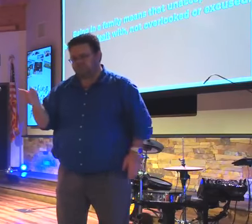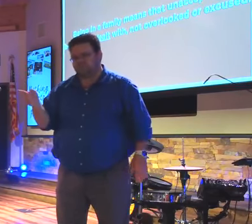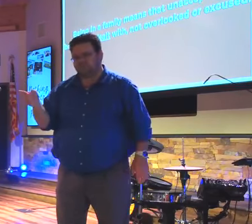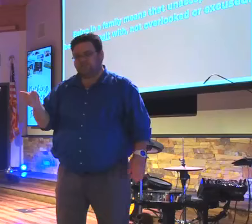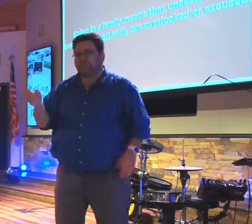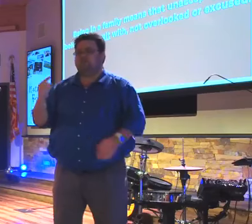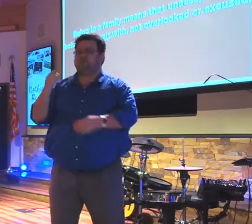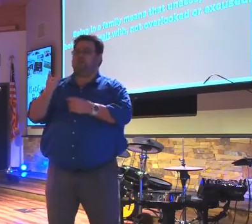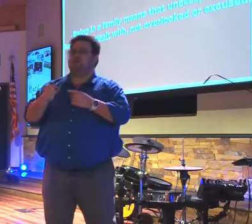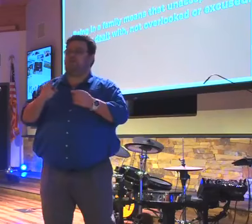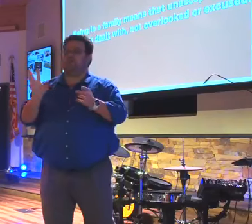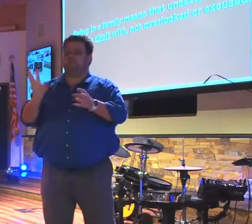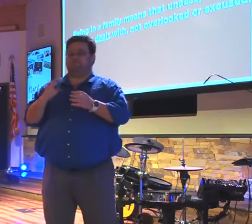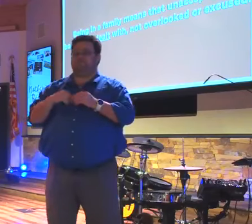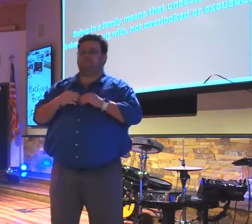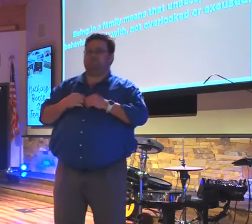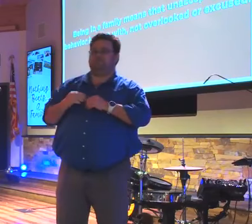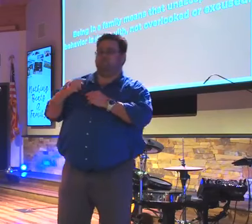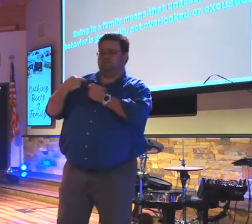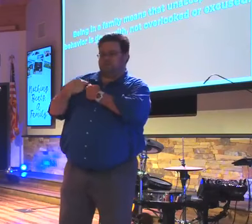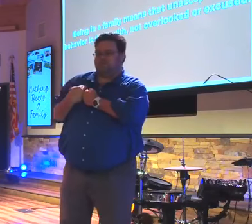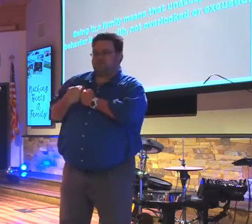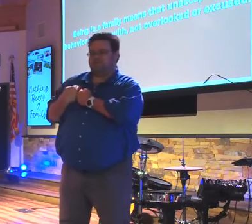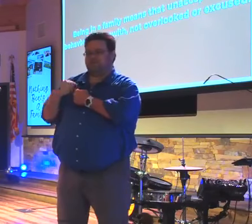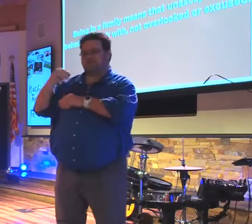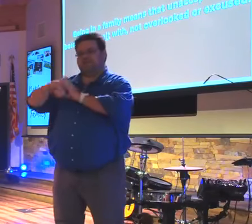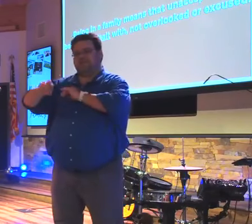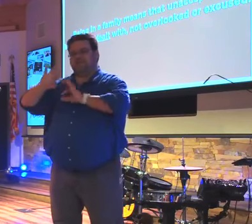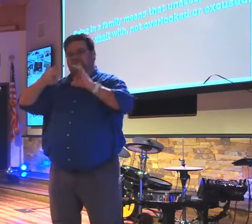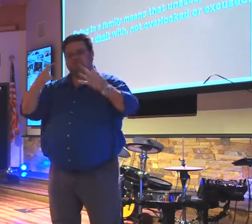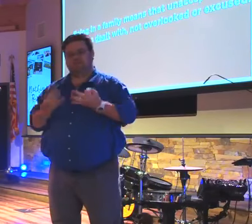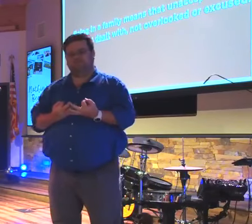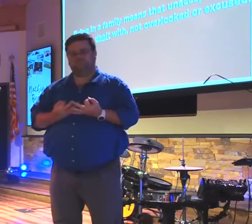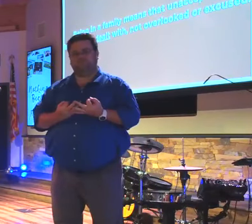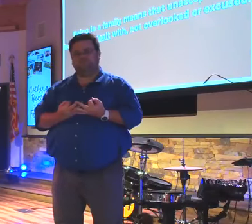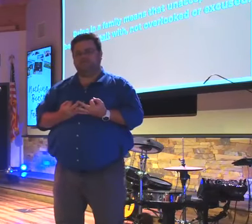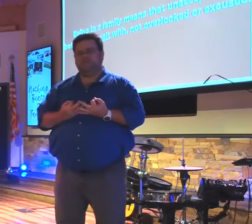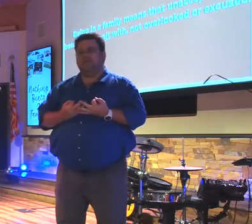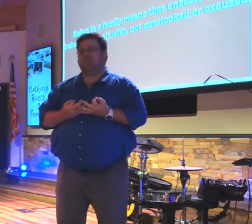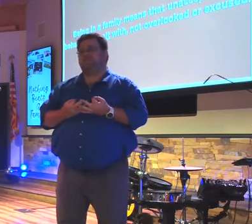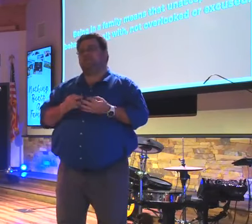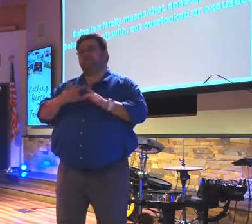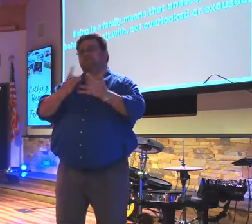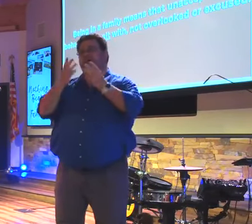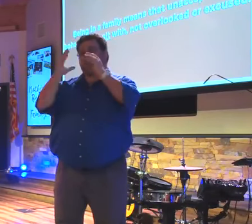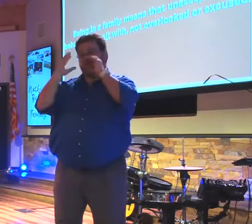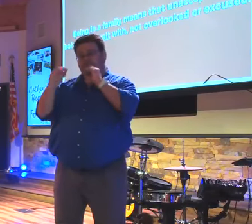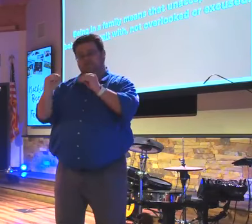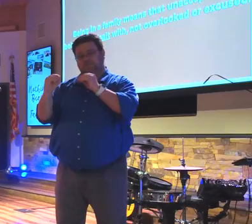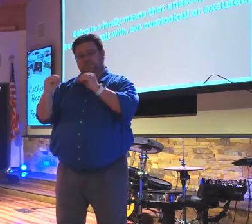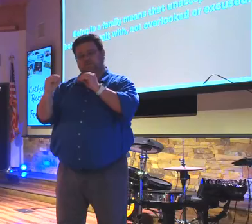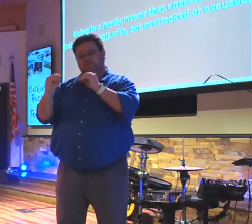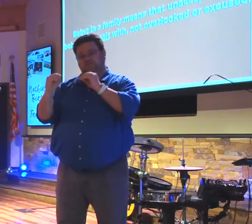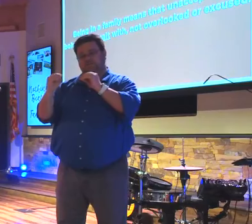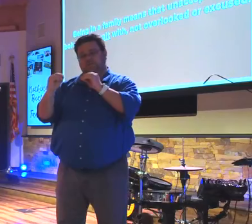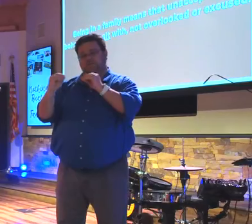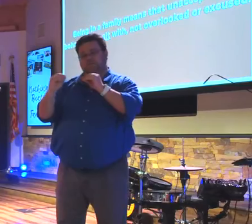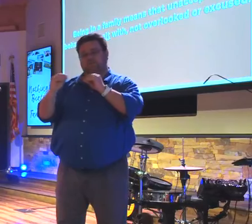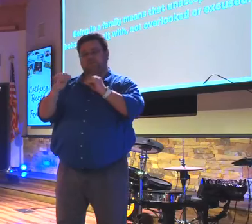built-in accountability, supposed to be, within a family. And the Bible teaches that parents need to